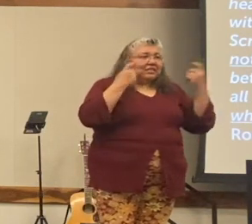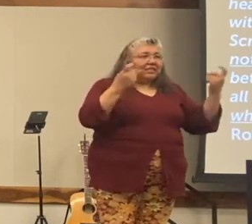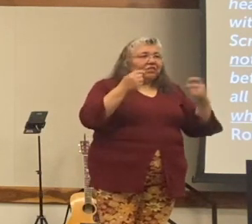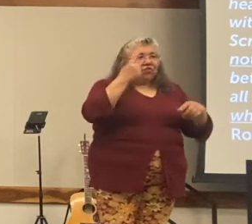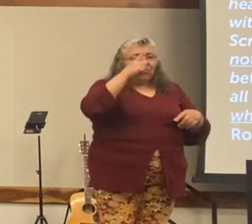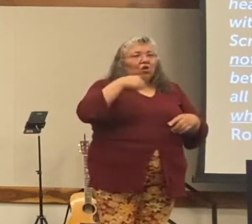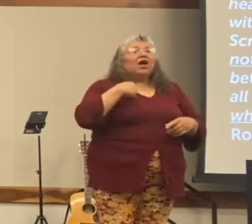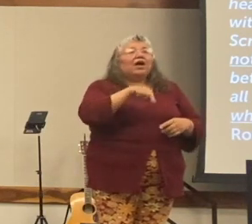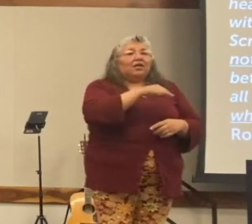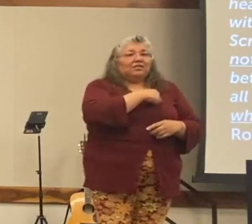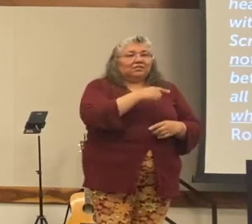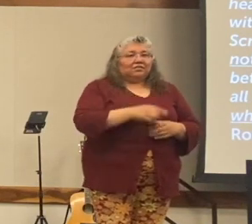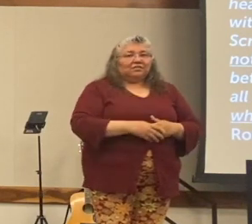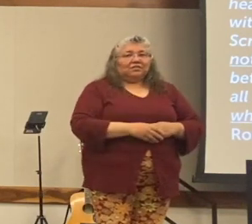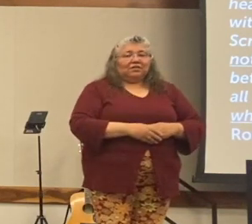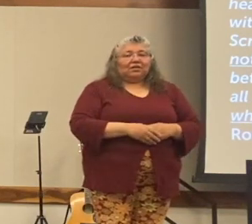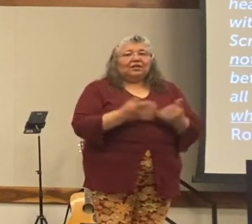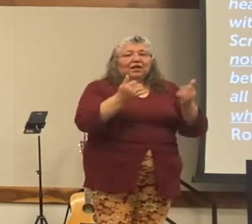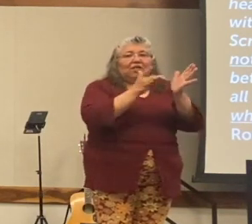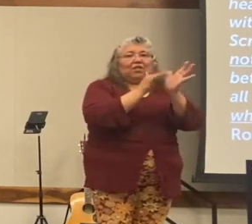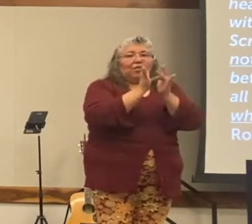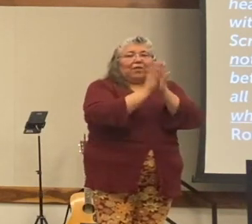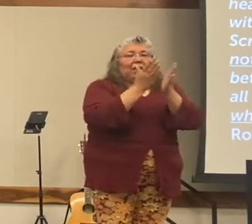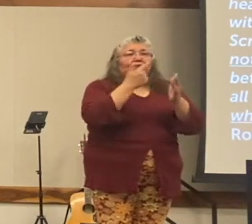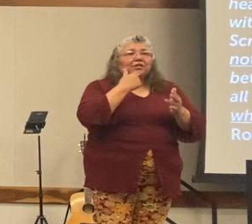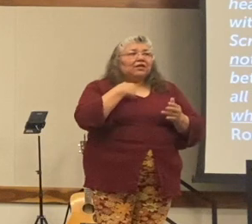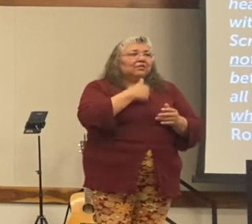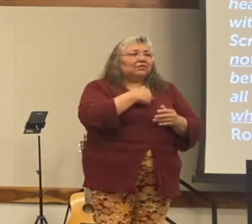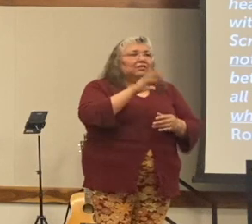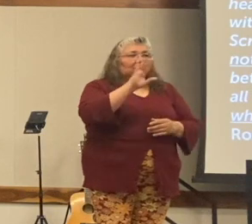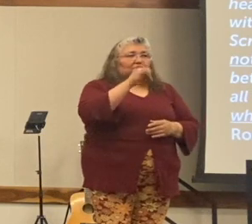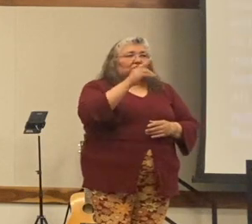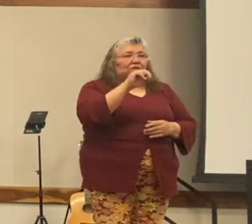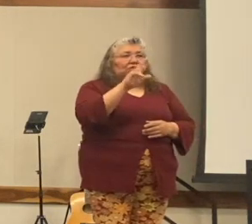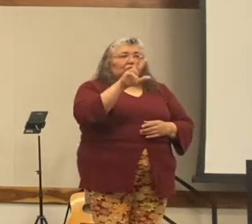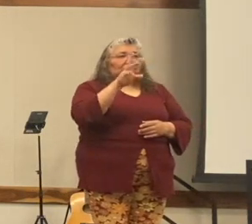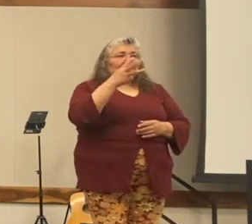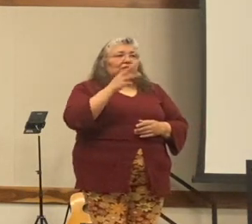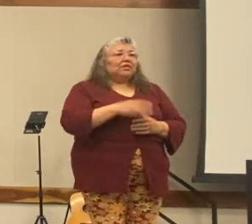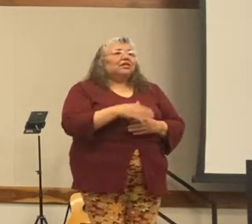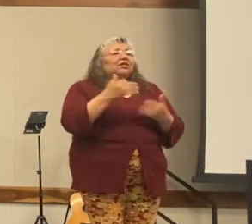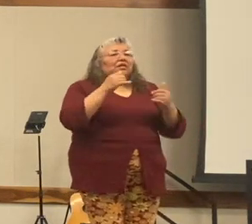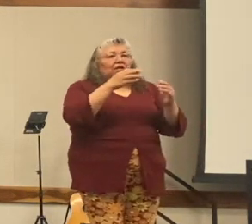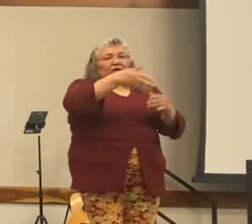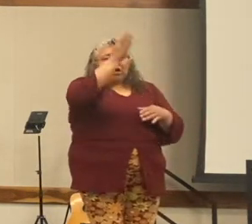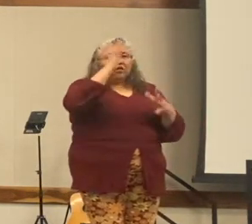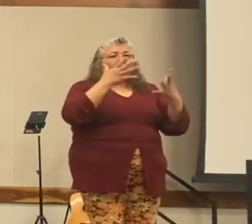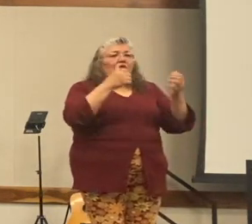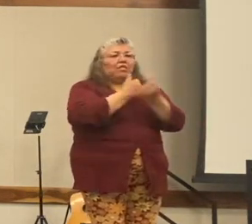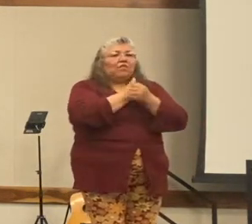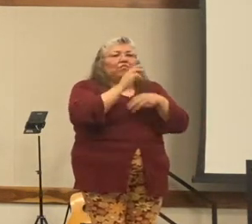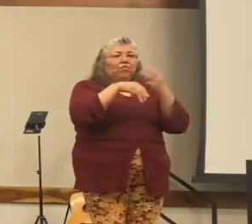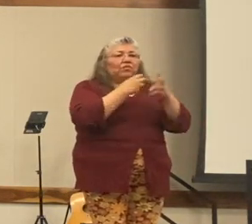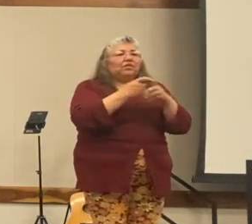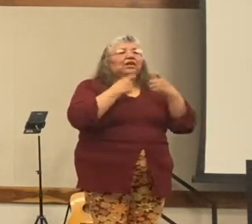for us. The Bible tells us in John 3:16 that God so loved the world that he gave his one and only Son, that